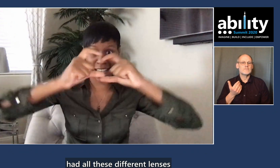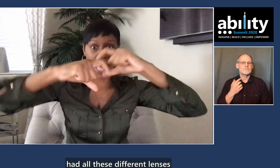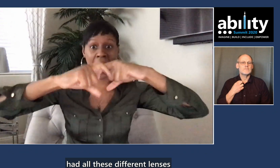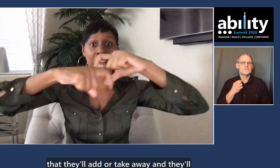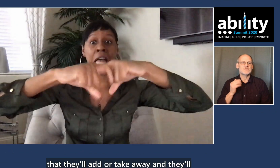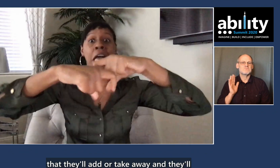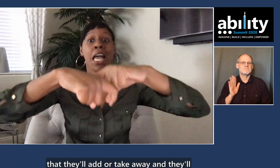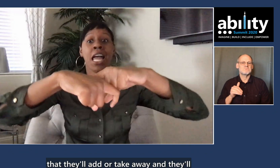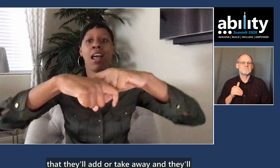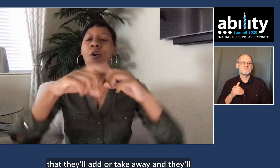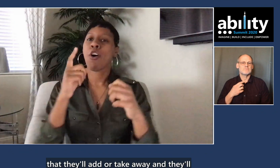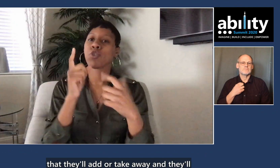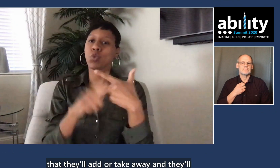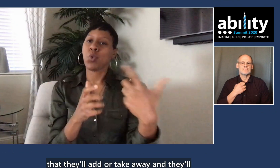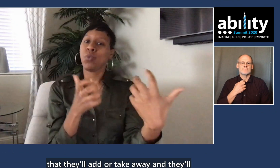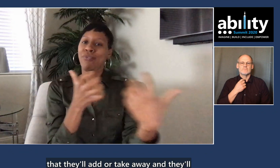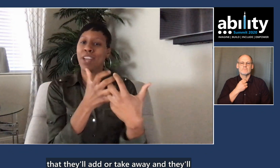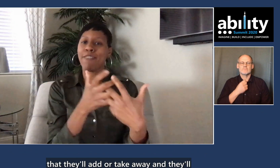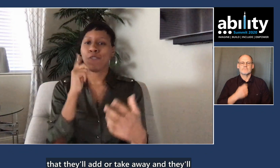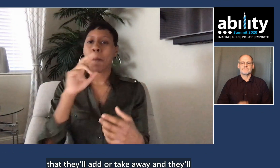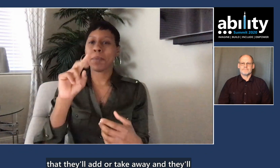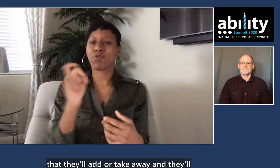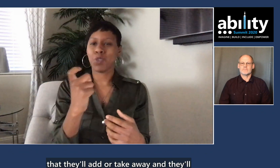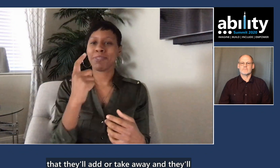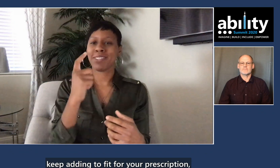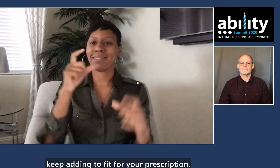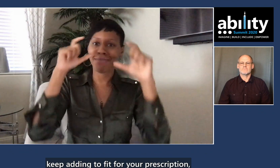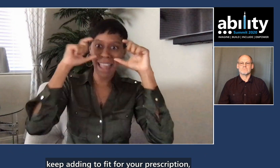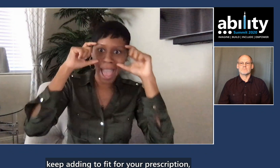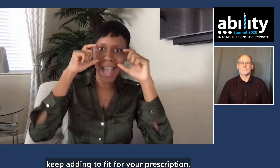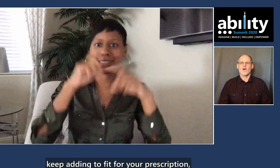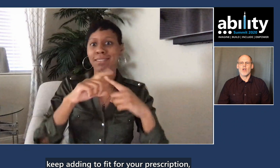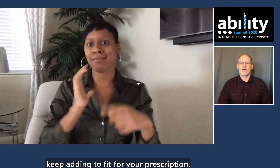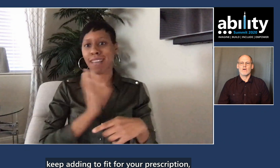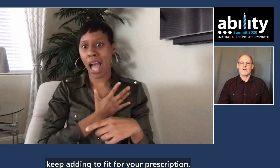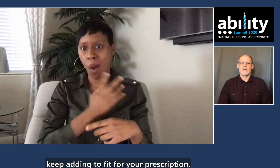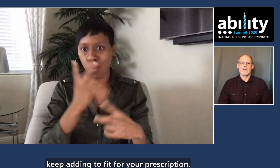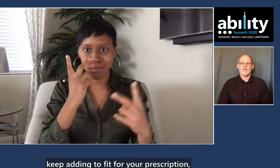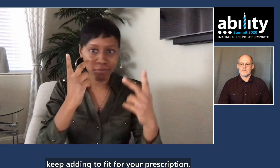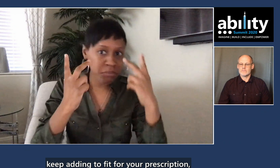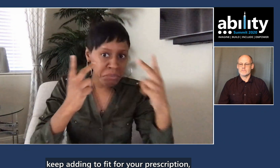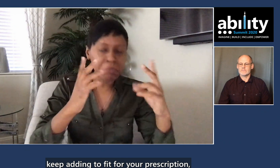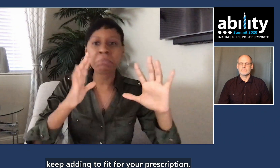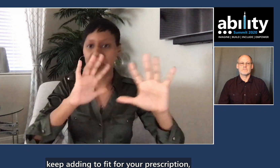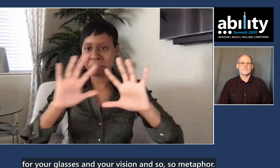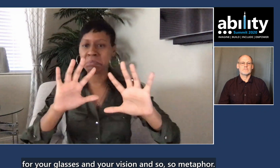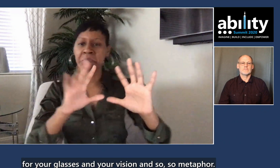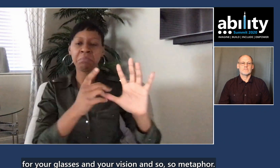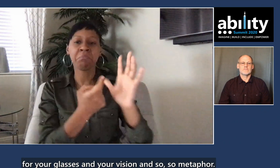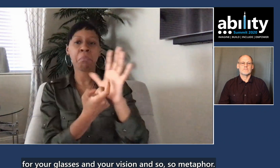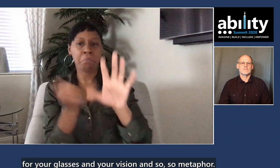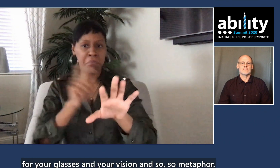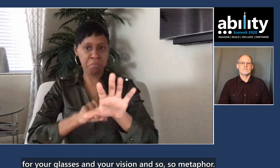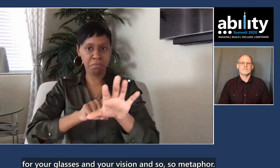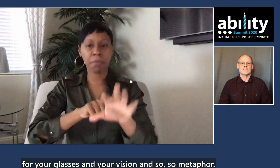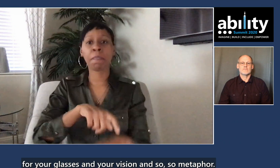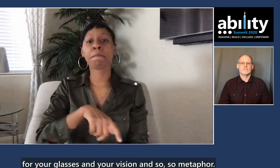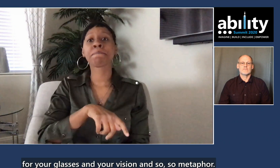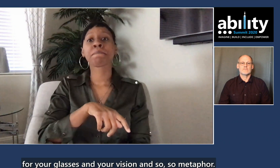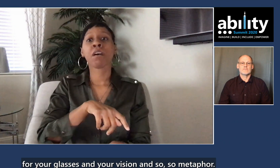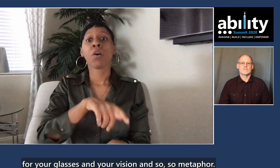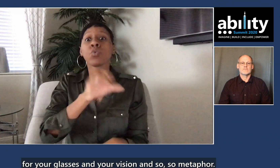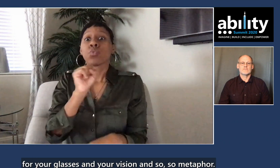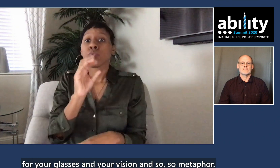that they'll add or take away, and they'll keep adding, to fit for your prescription for your glasses and your vision.